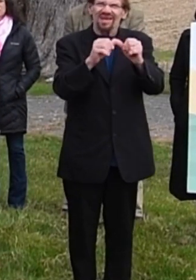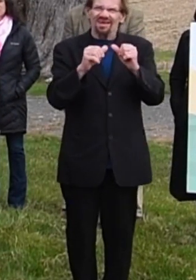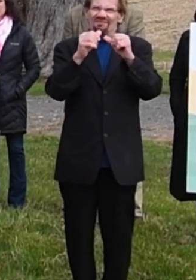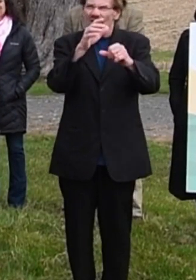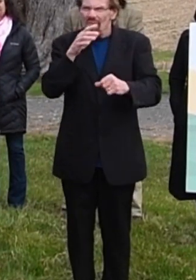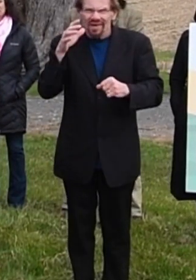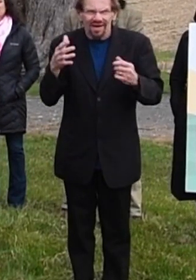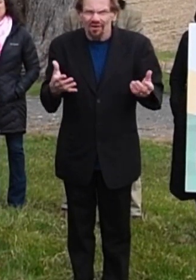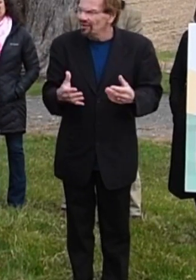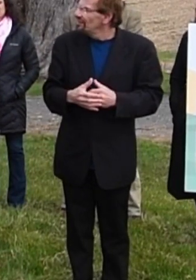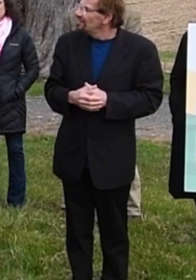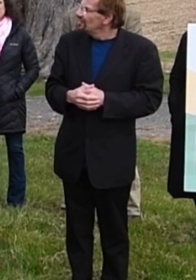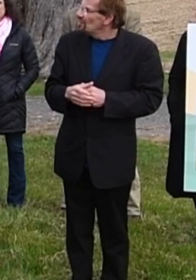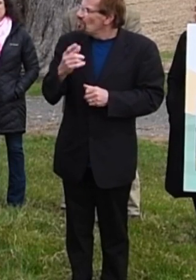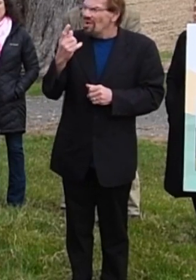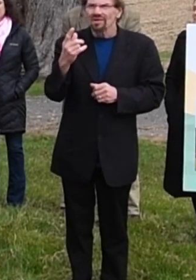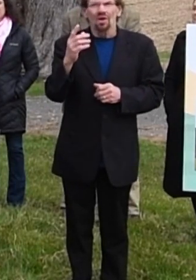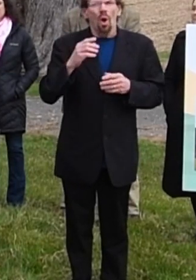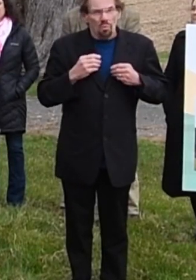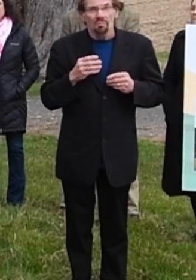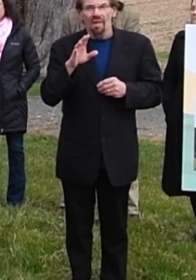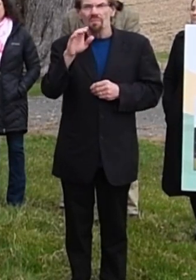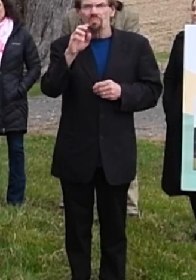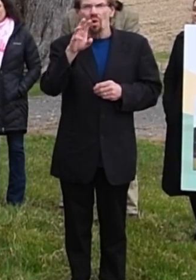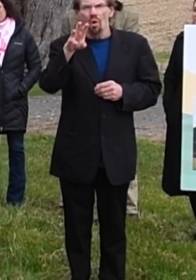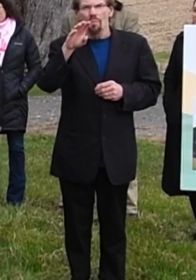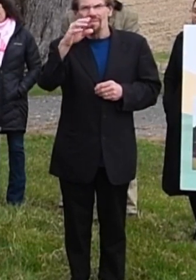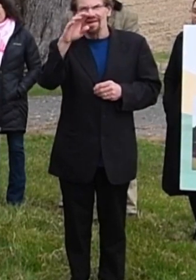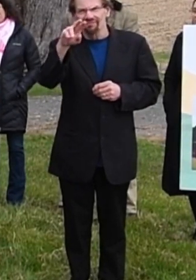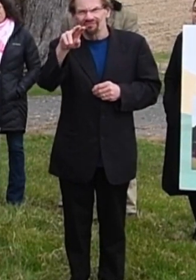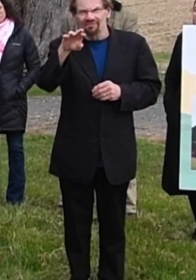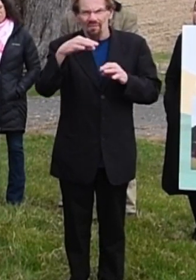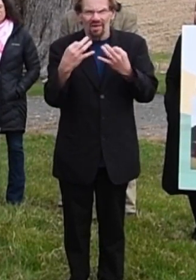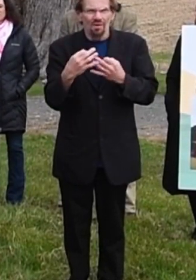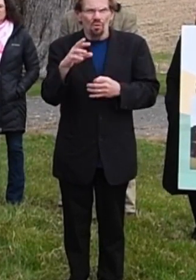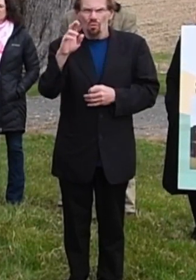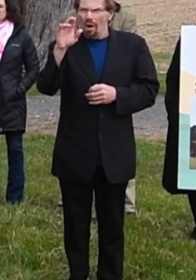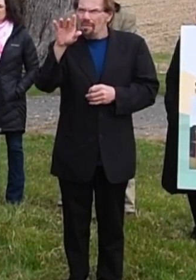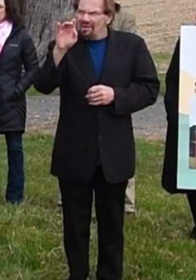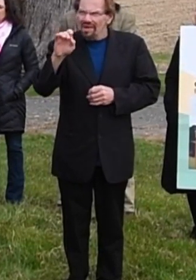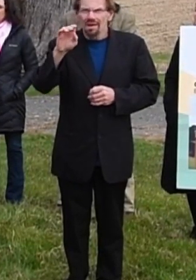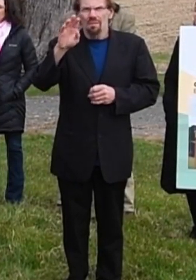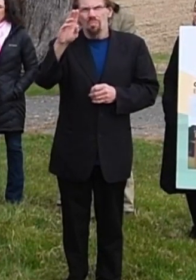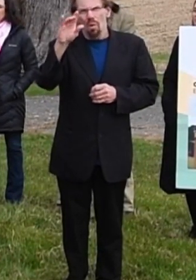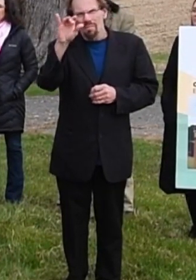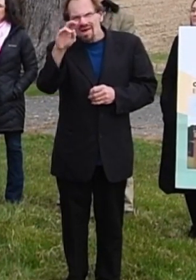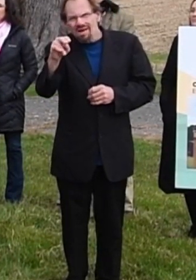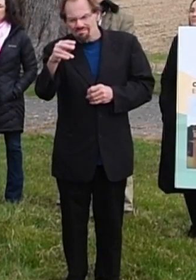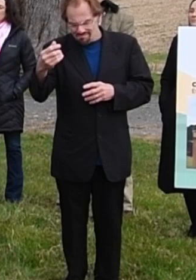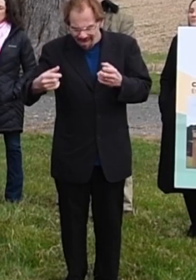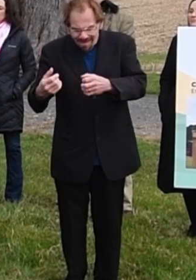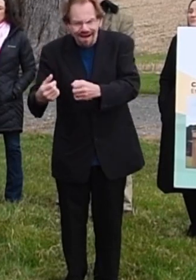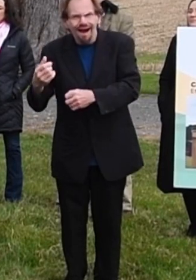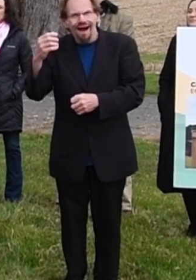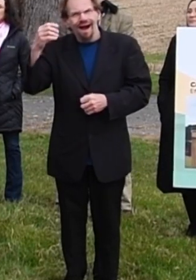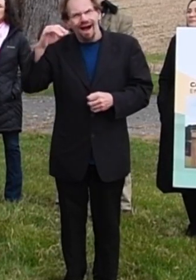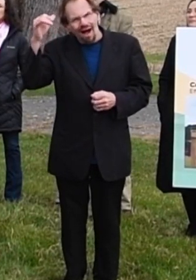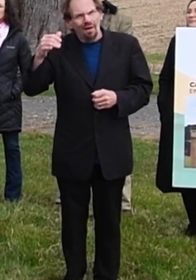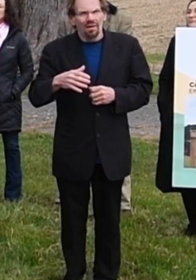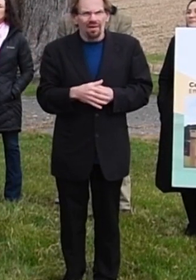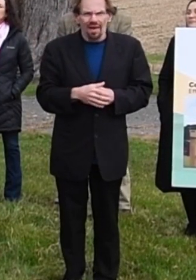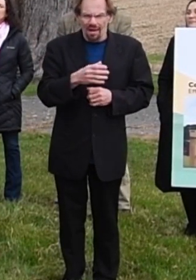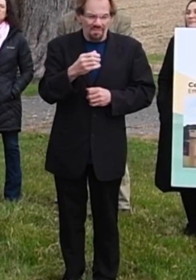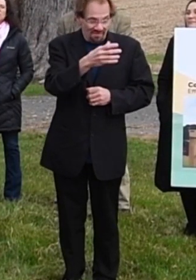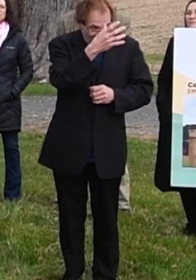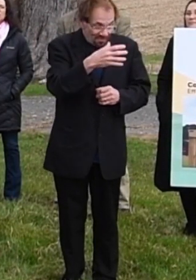property once owned by the Bowman family, where Mr. Robbie Bowman once milked cows in the 50s and my father AI'd his cows in